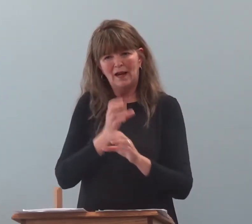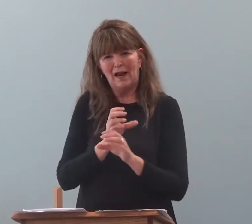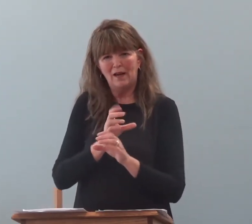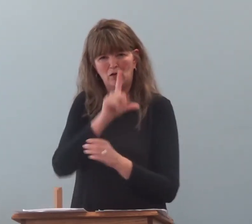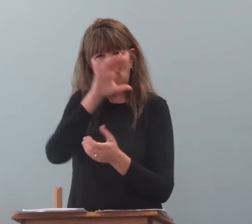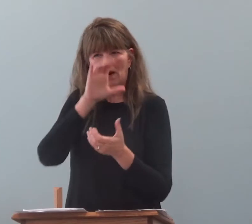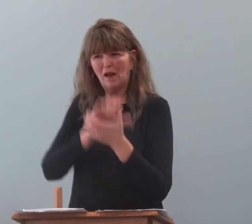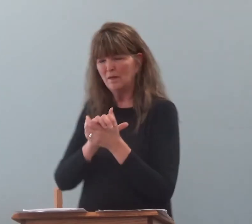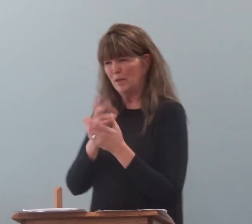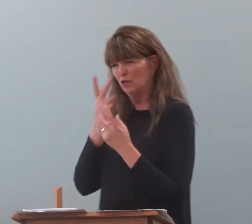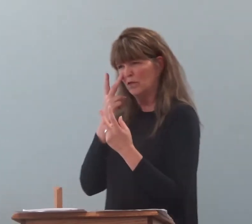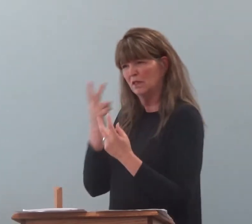blah, blah, blah, blah.